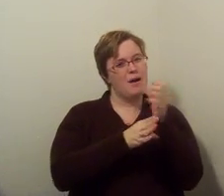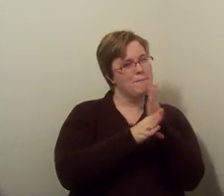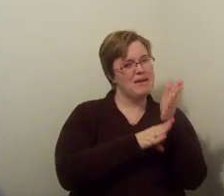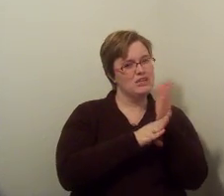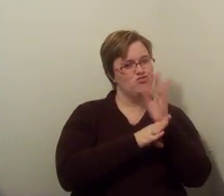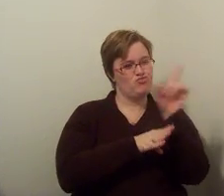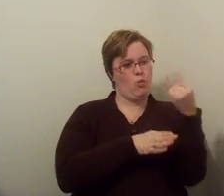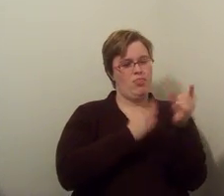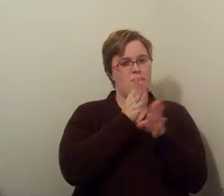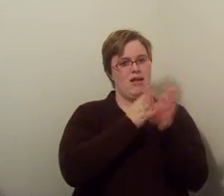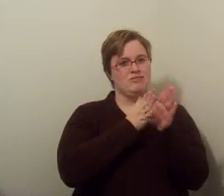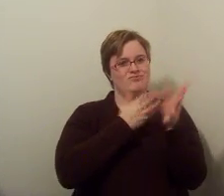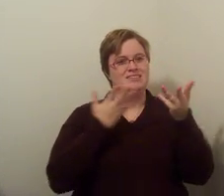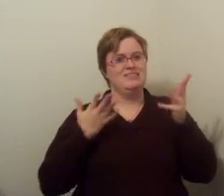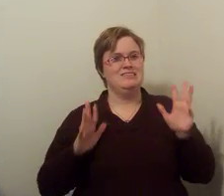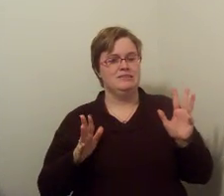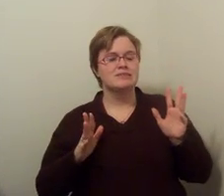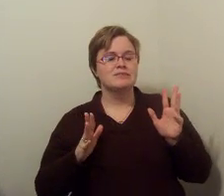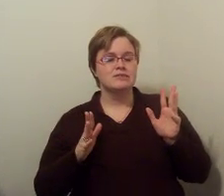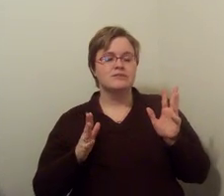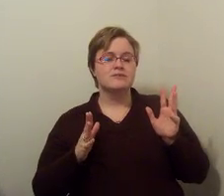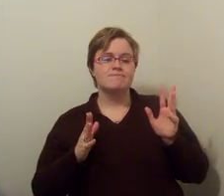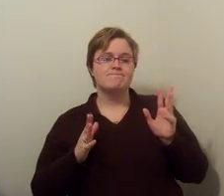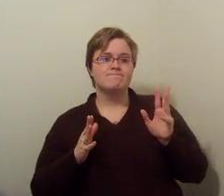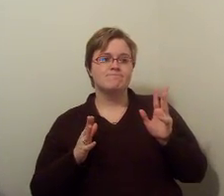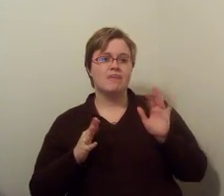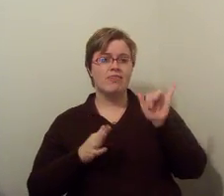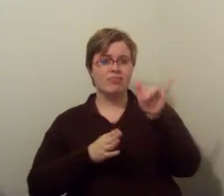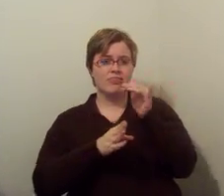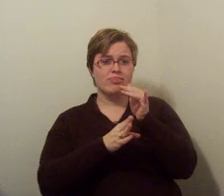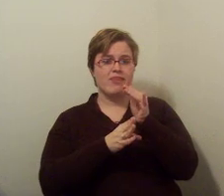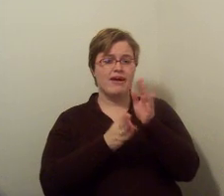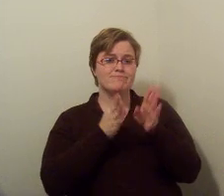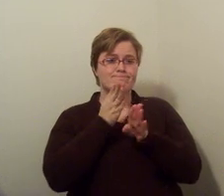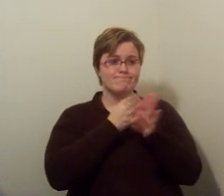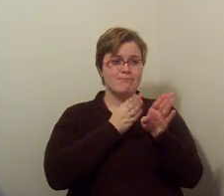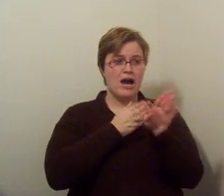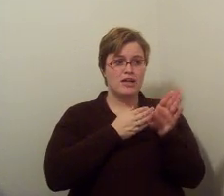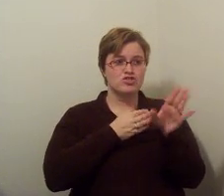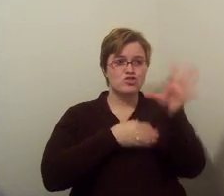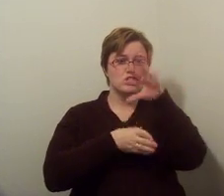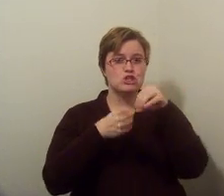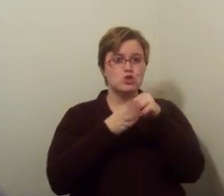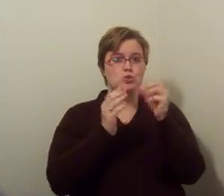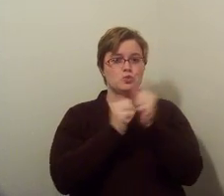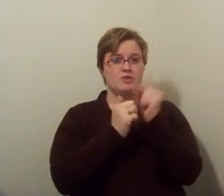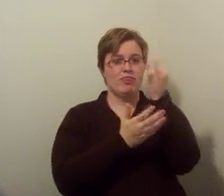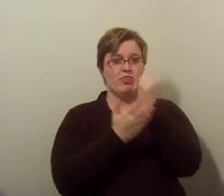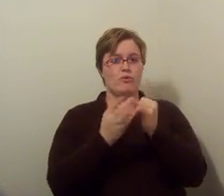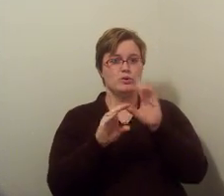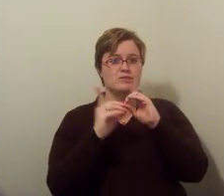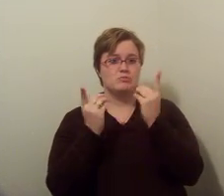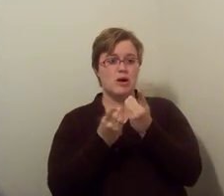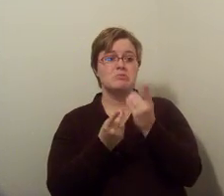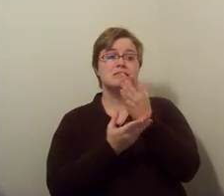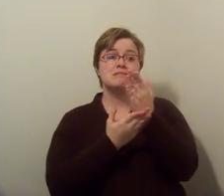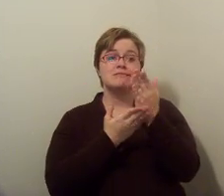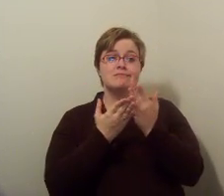photography. It's kind of housed under the art department. But some of those courses meet the requirements for